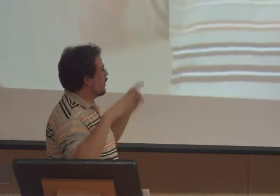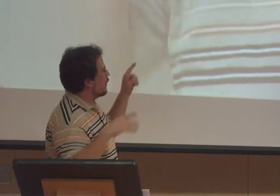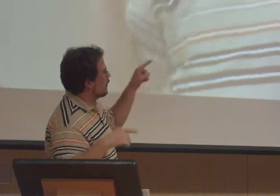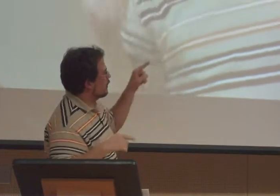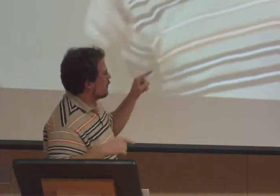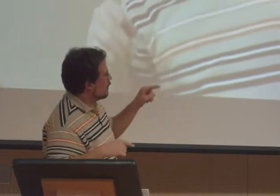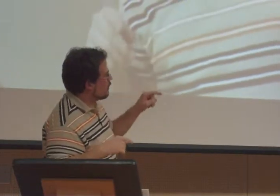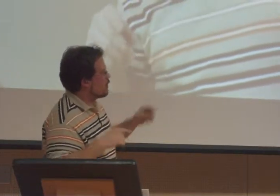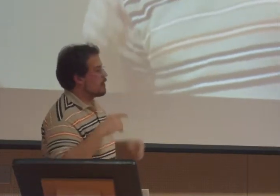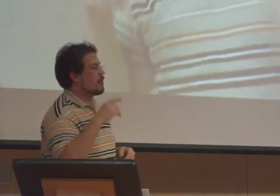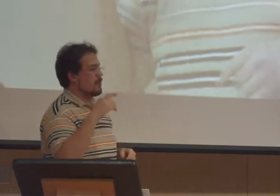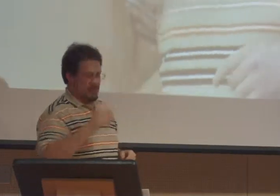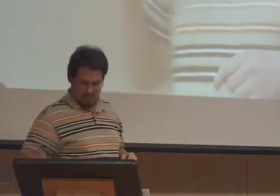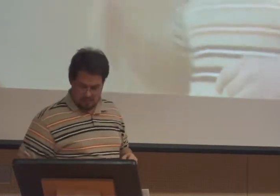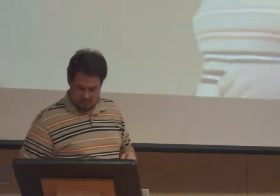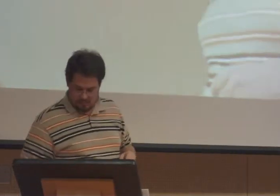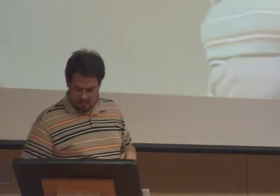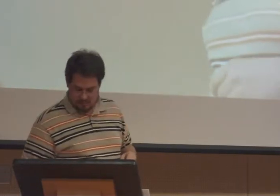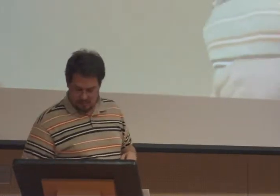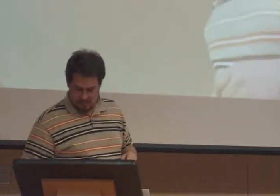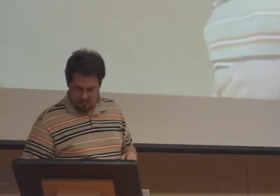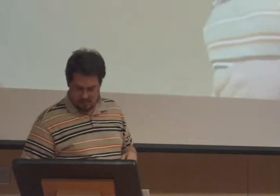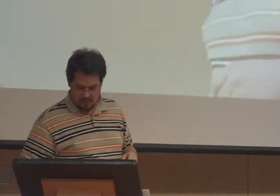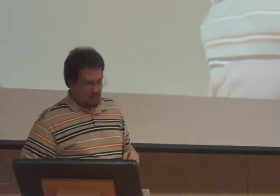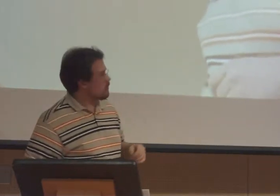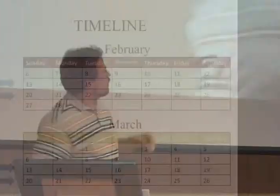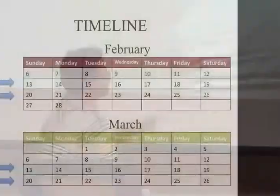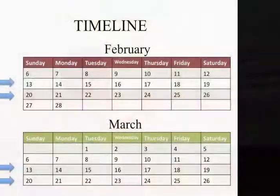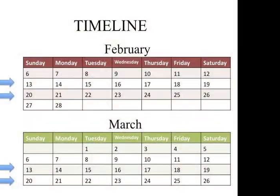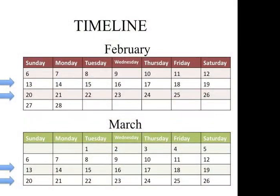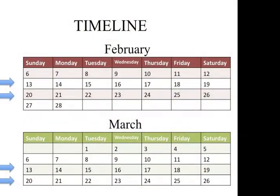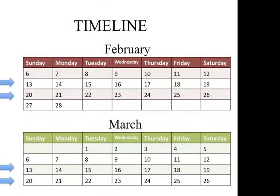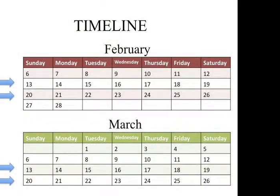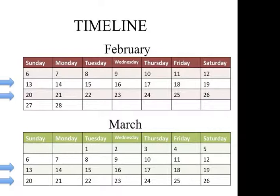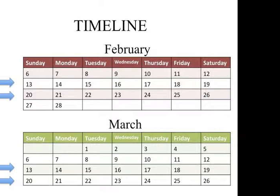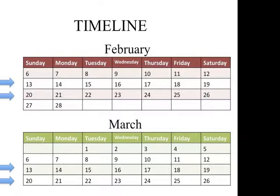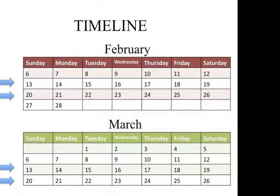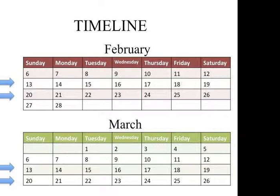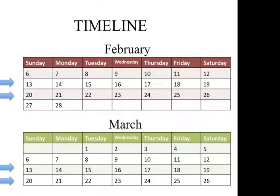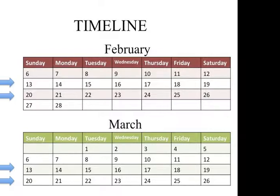And so you can see on the screen up here, this one.